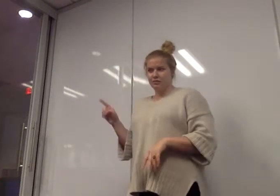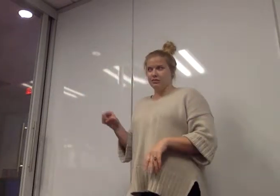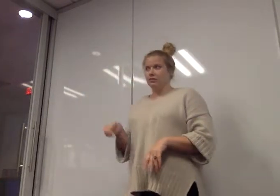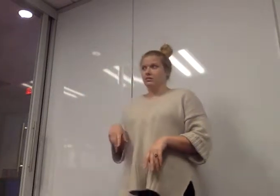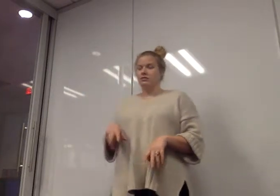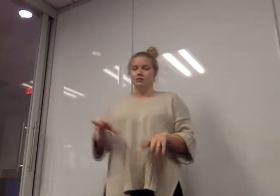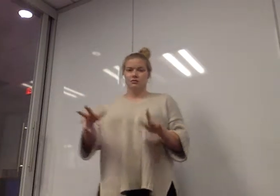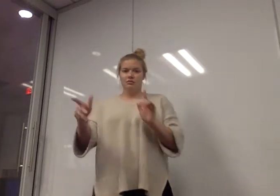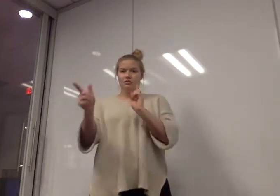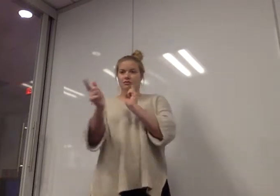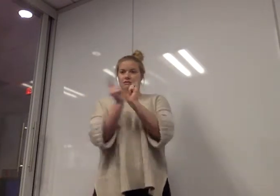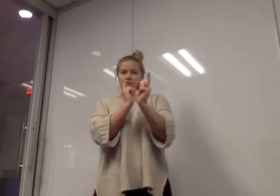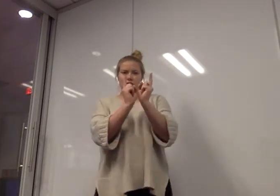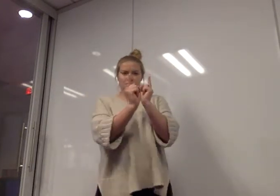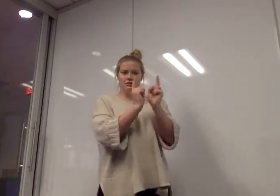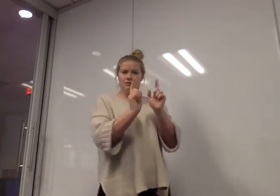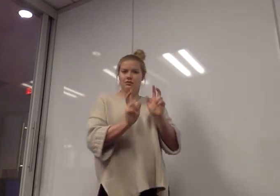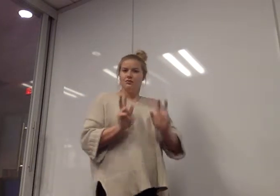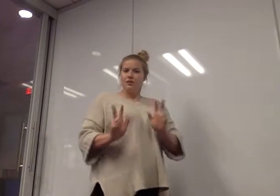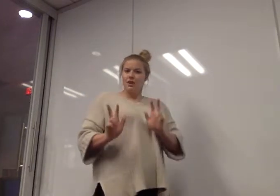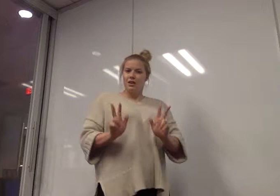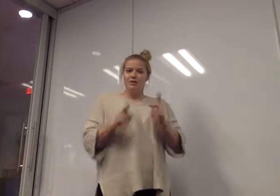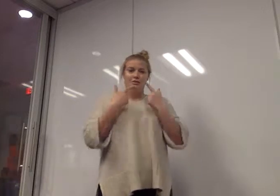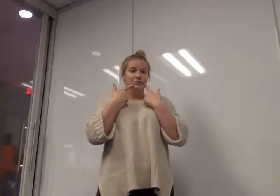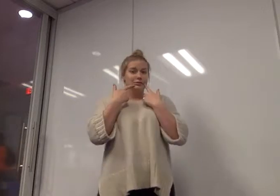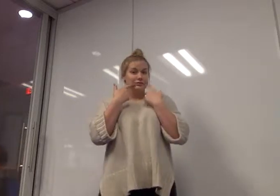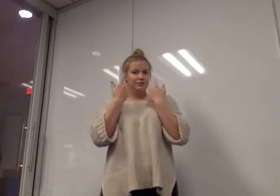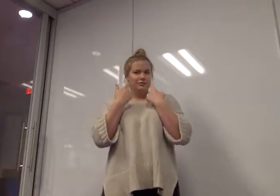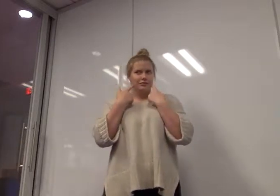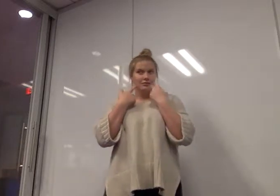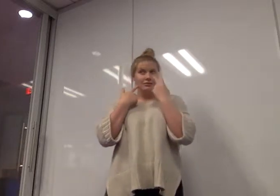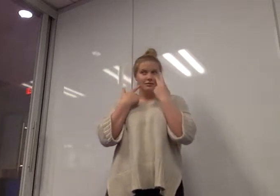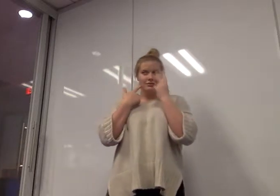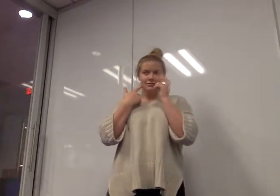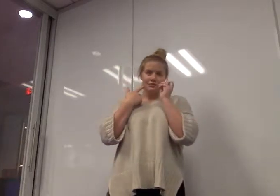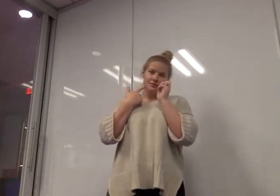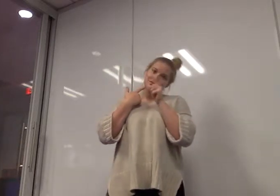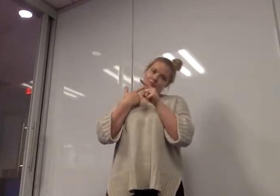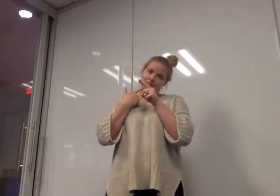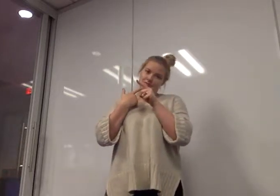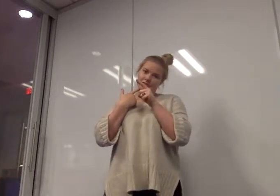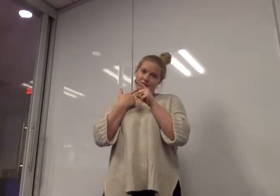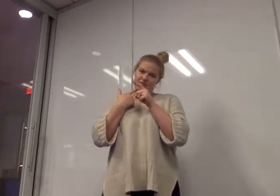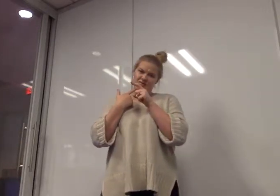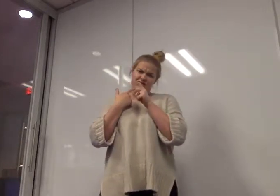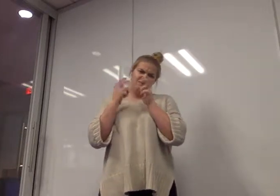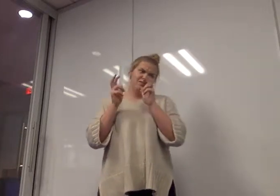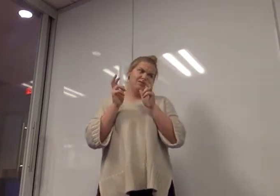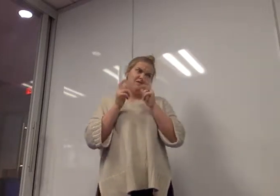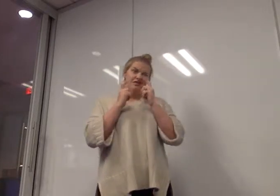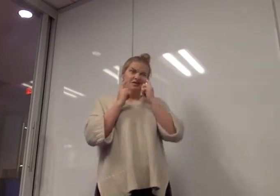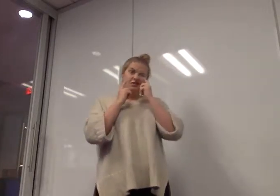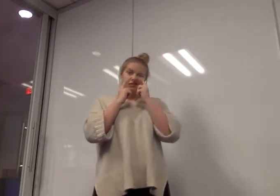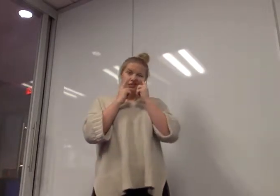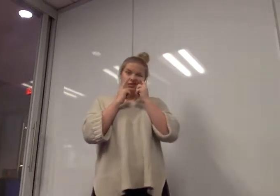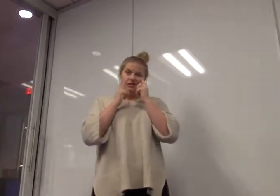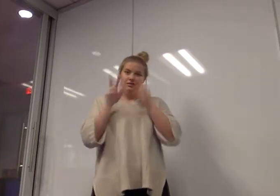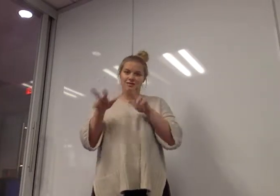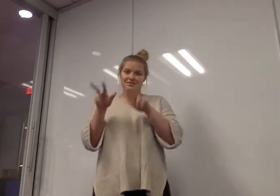an awkward interaction or a smile or a contemptuous glance or maybe a very awkward wink or maybe even something